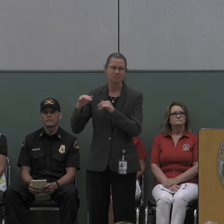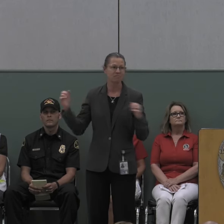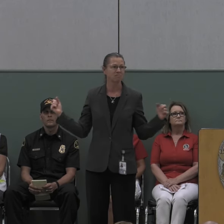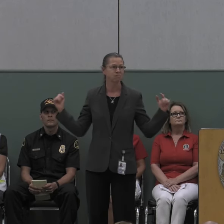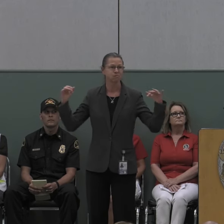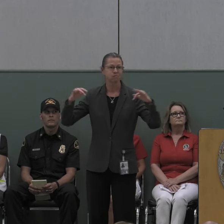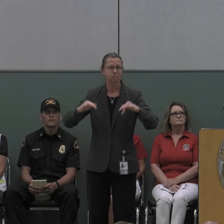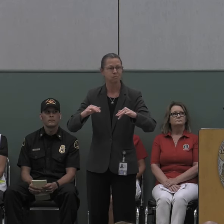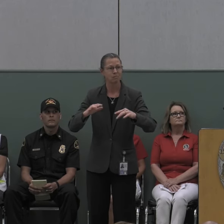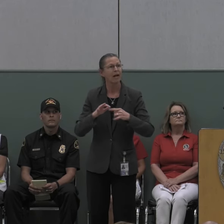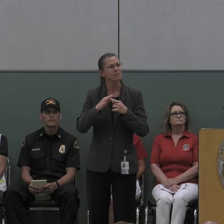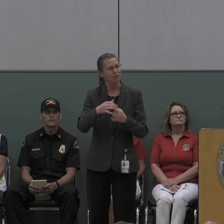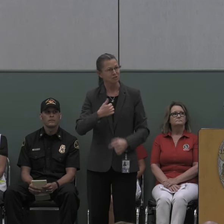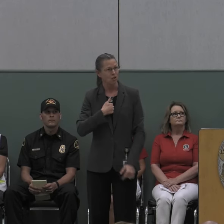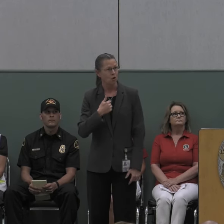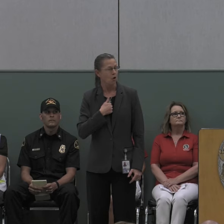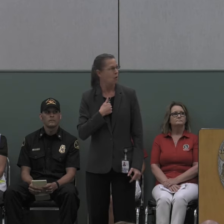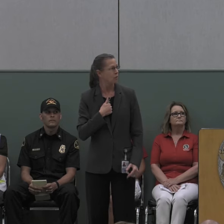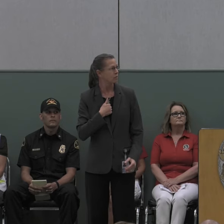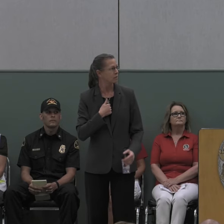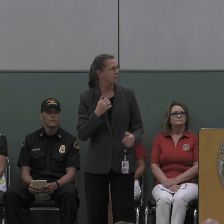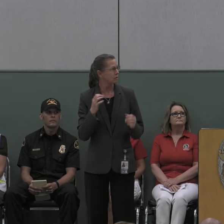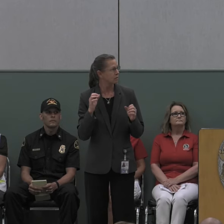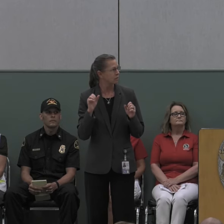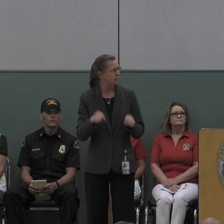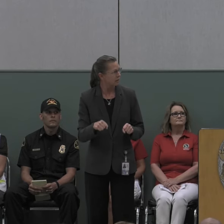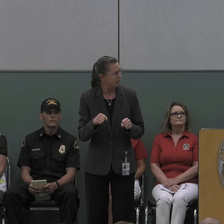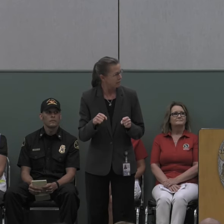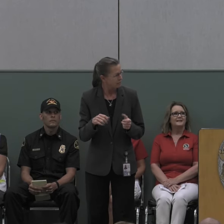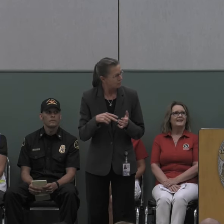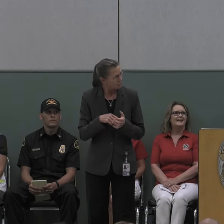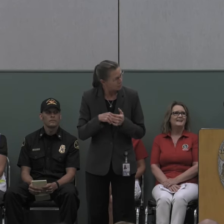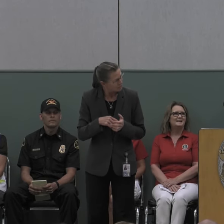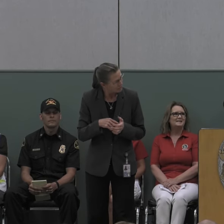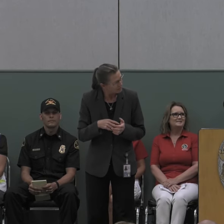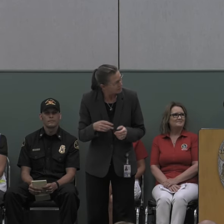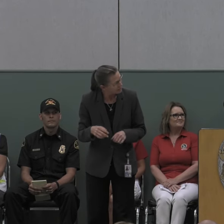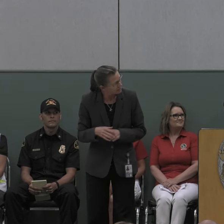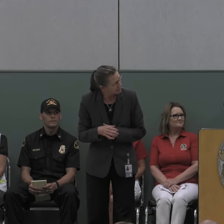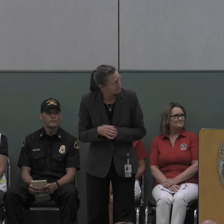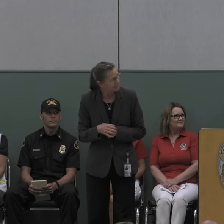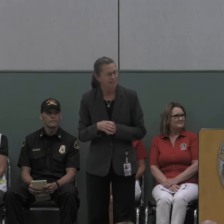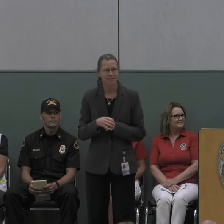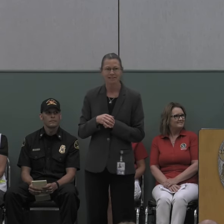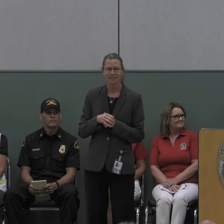Can you stand different? Yeah, thank you. There you go.